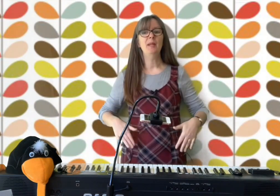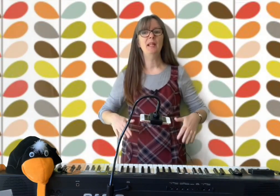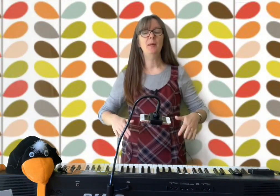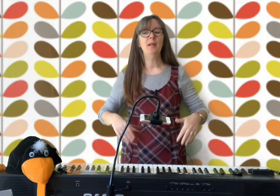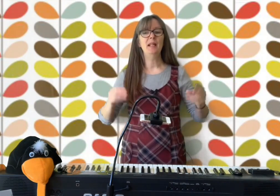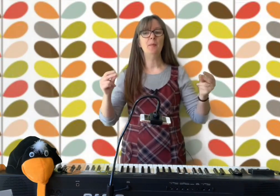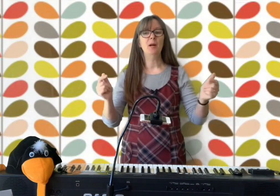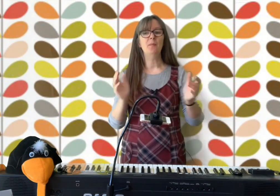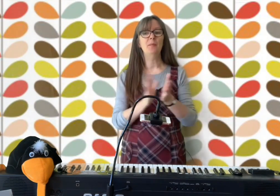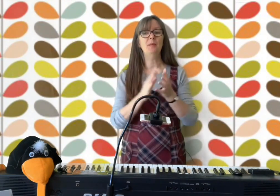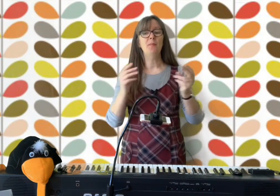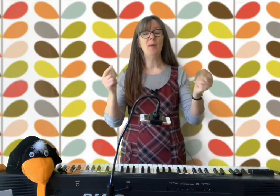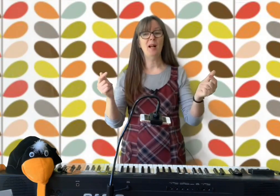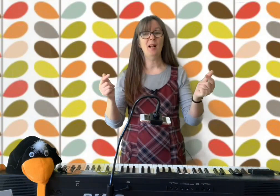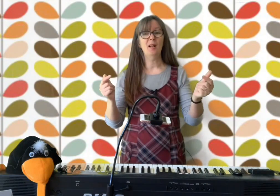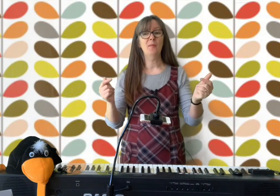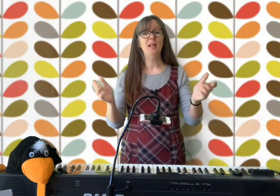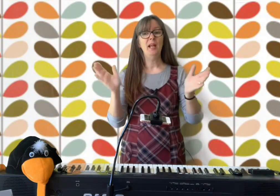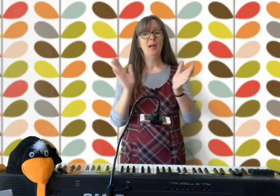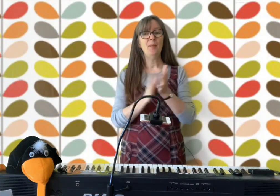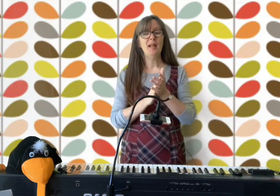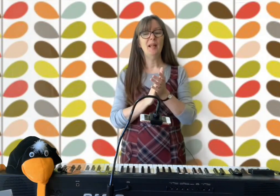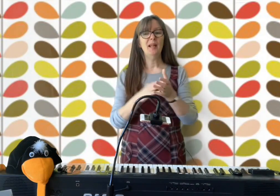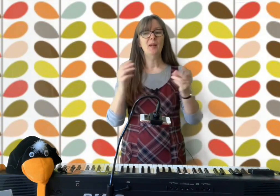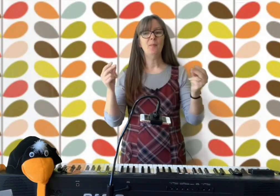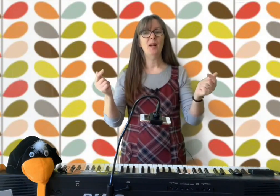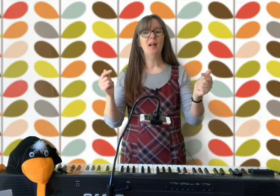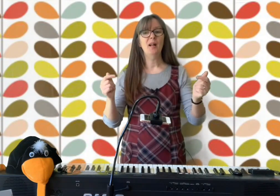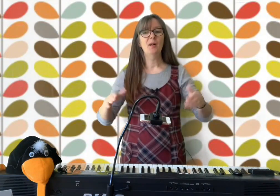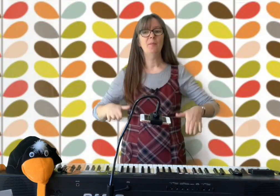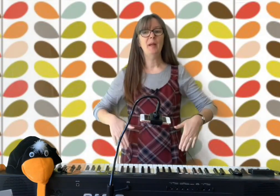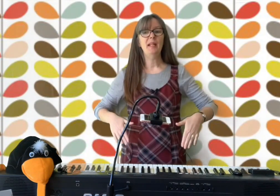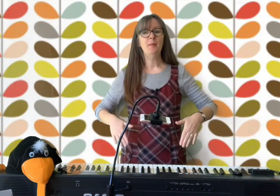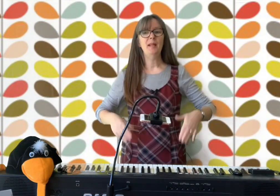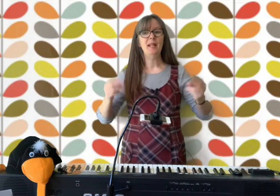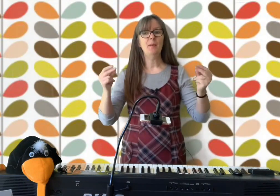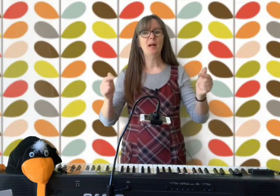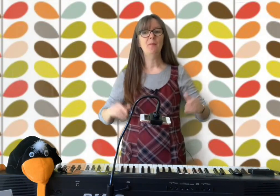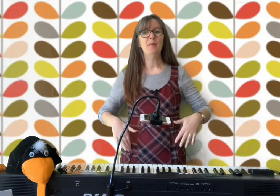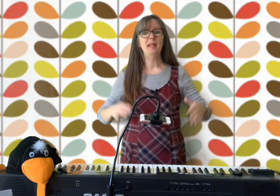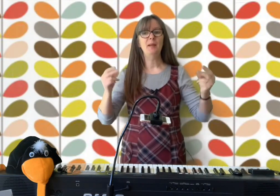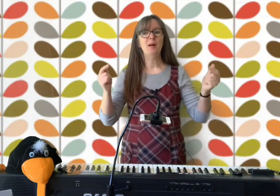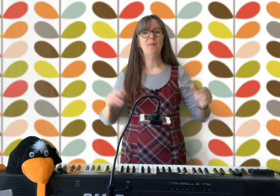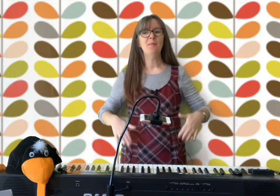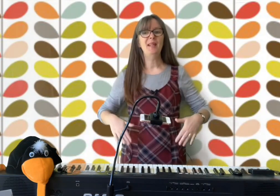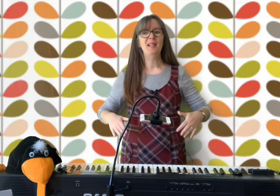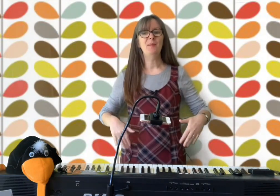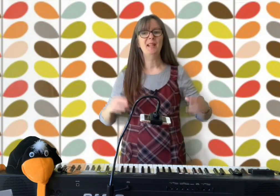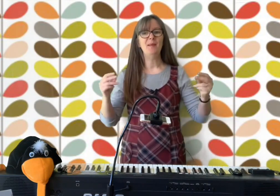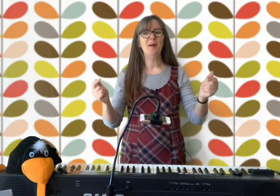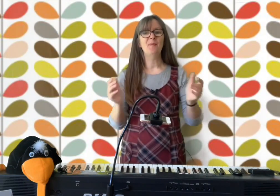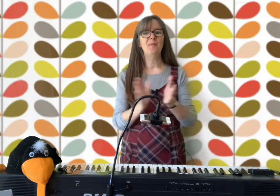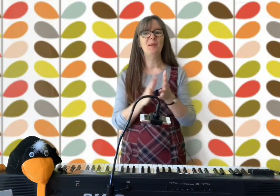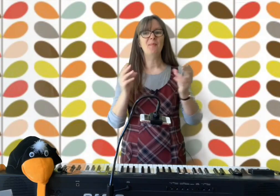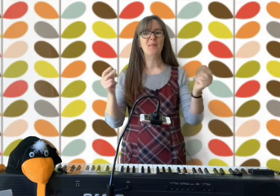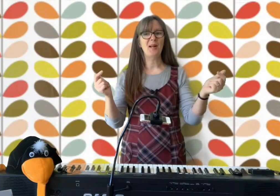biddy biddy bum, bim bum. Bum bum, biddy biddy bum, biddy bum, biddy biddy bum, bim